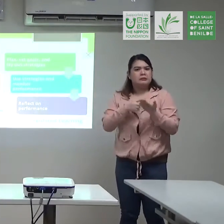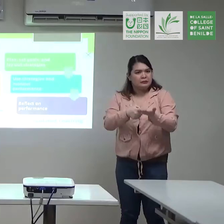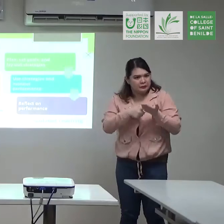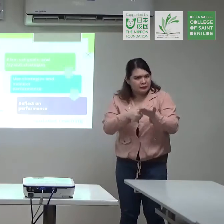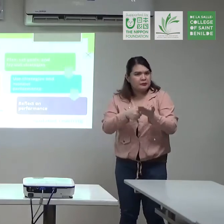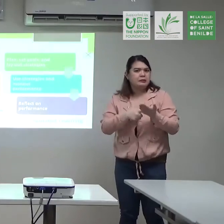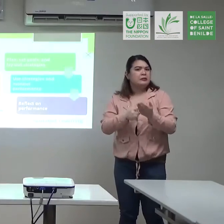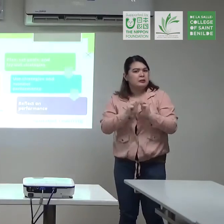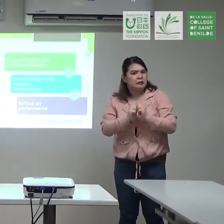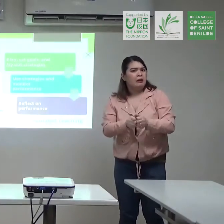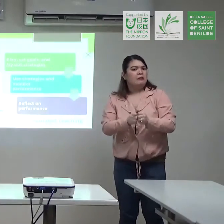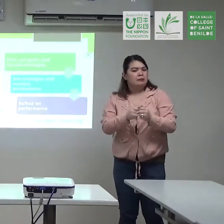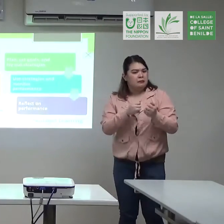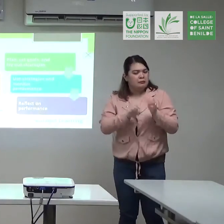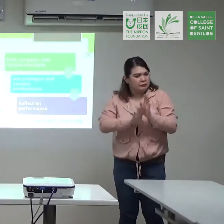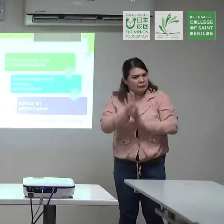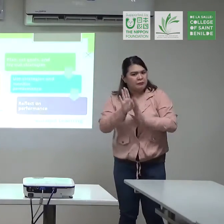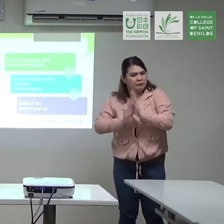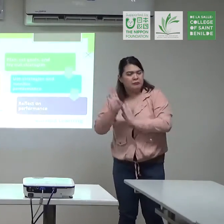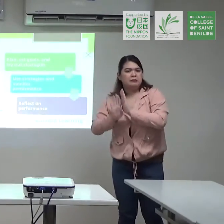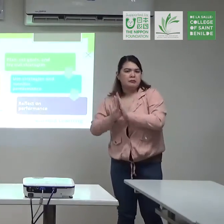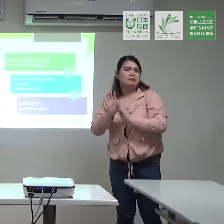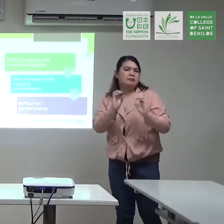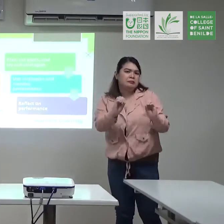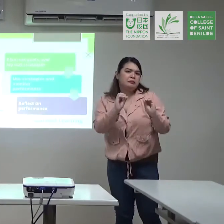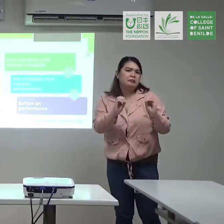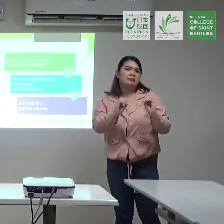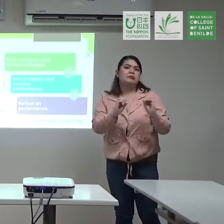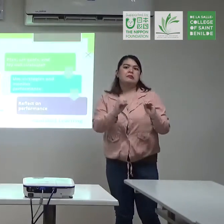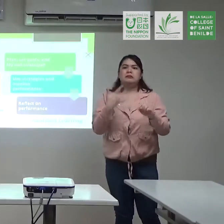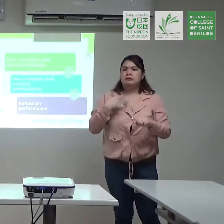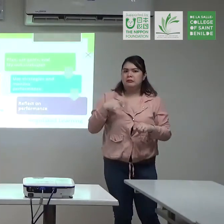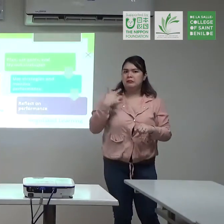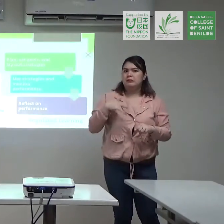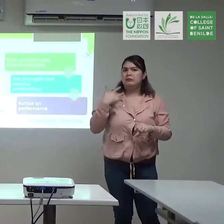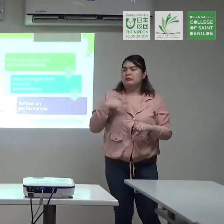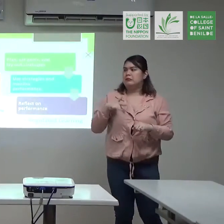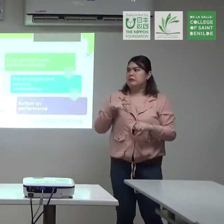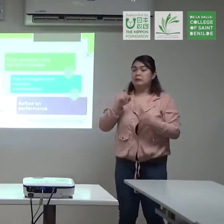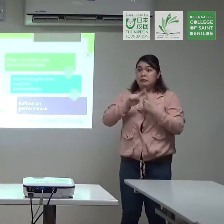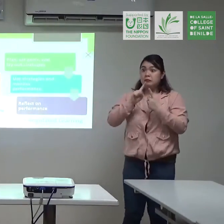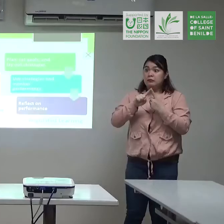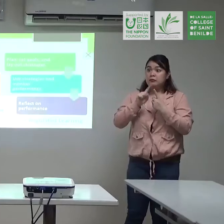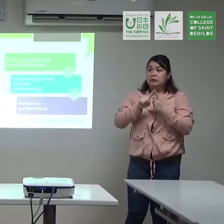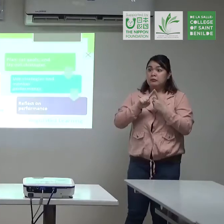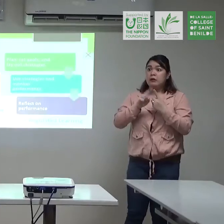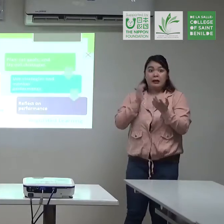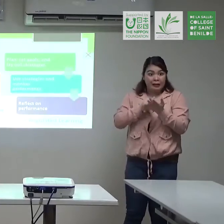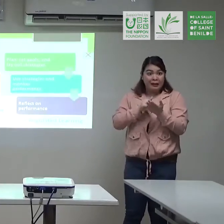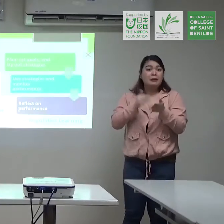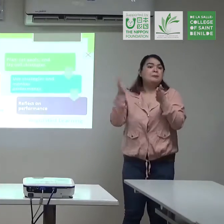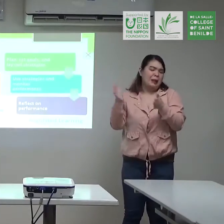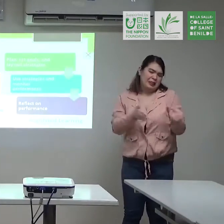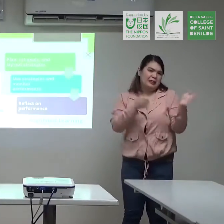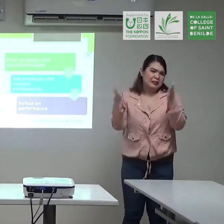go about developing metacognitive skills. The first is plan. As in most